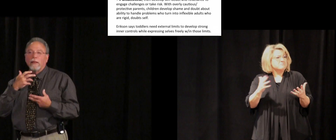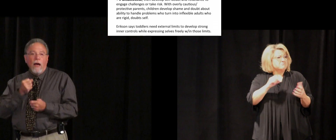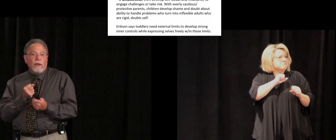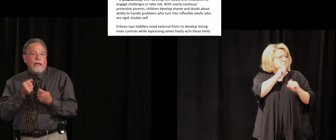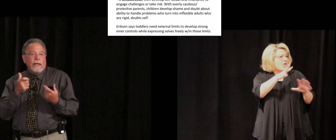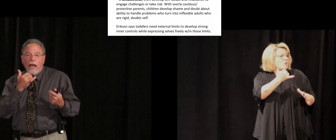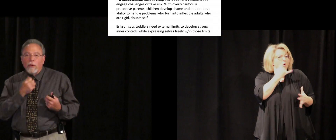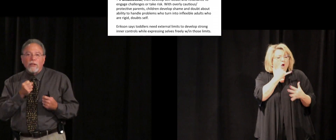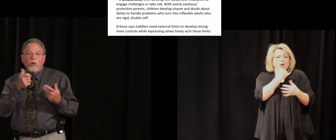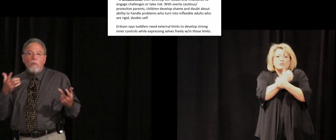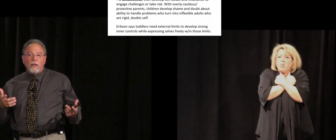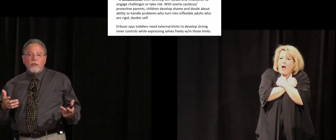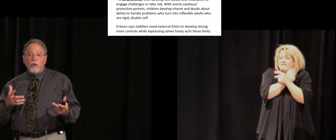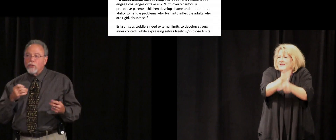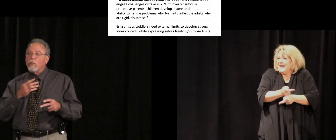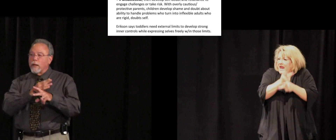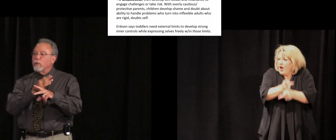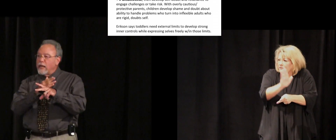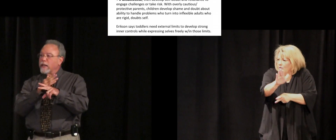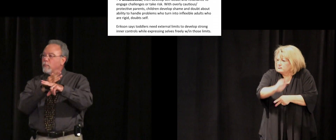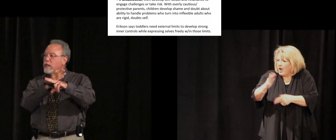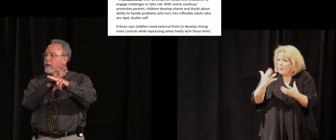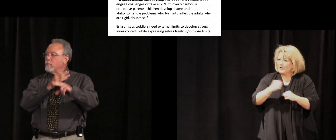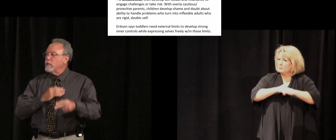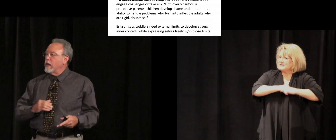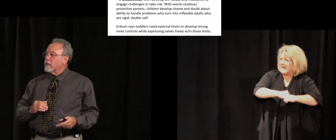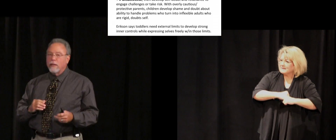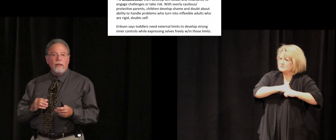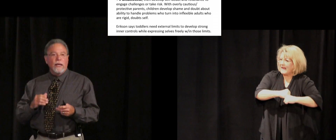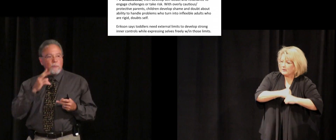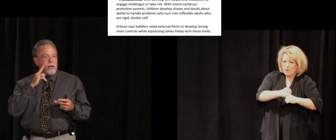They don't have shame and doubt about their actions or who they are.